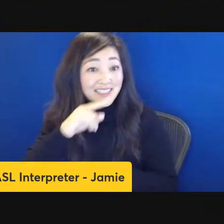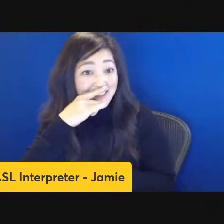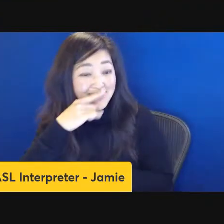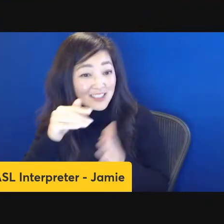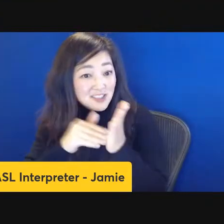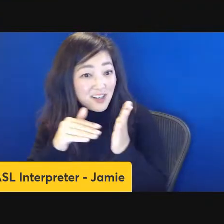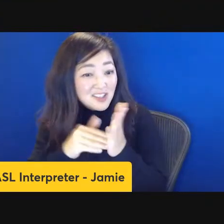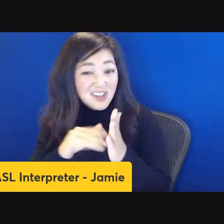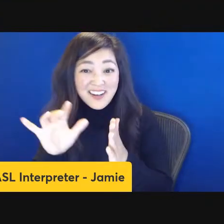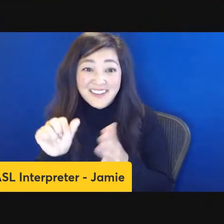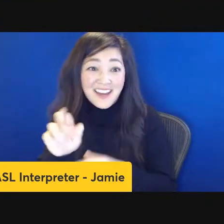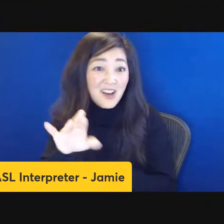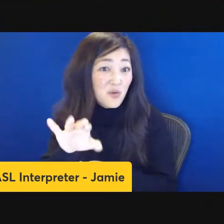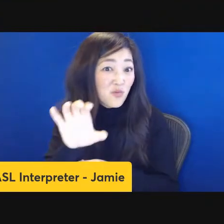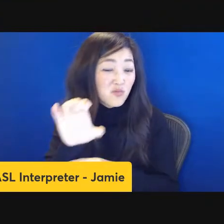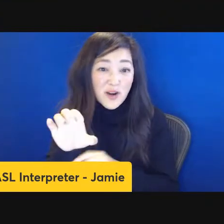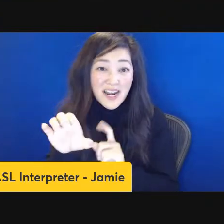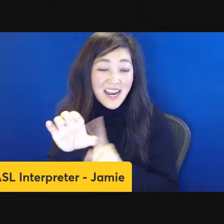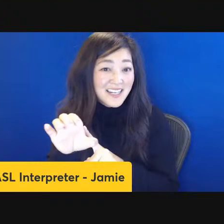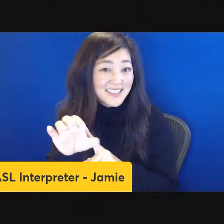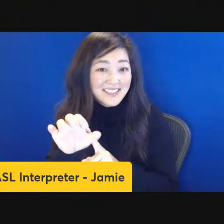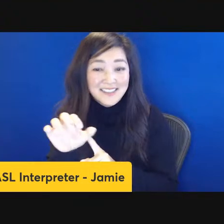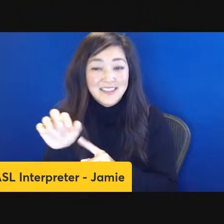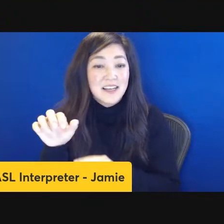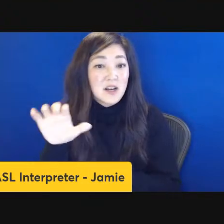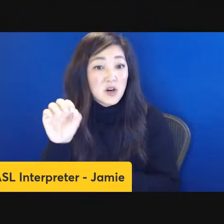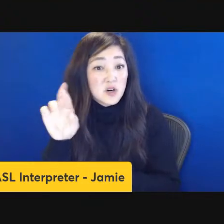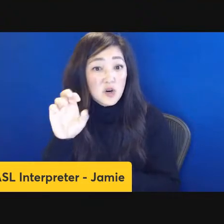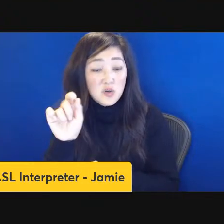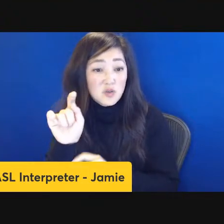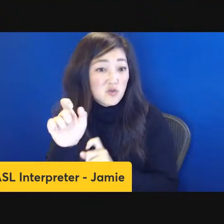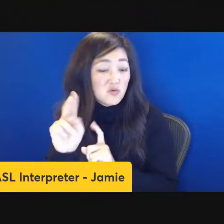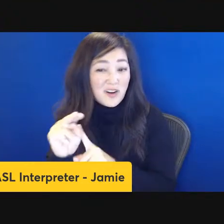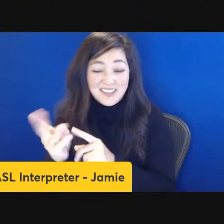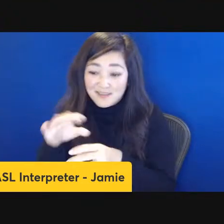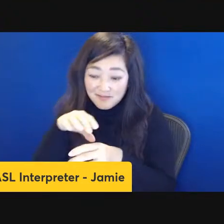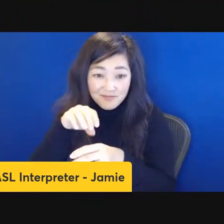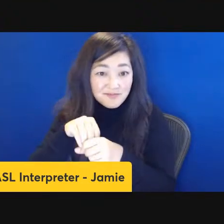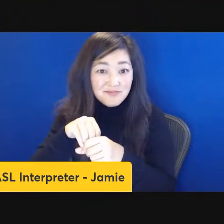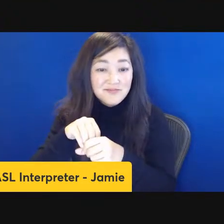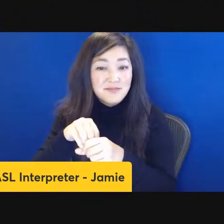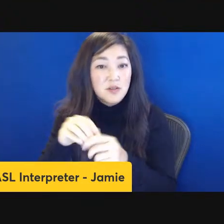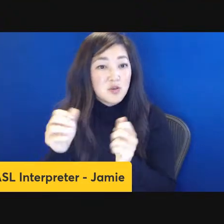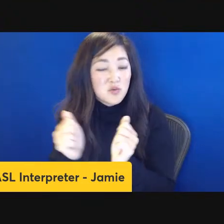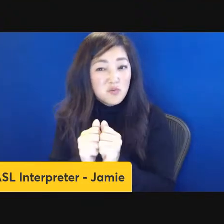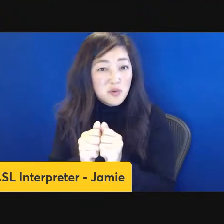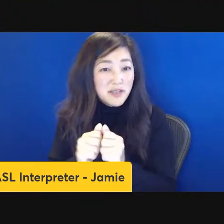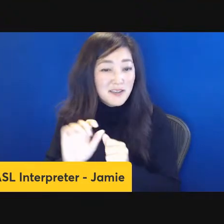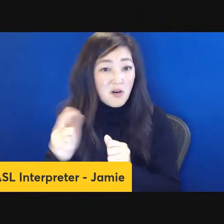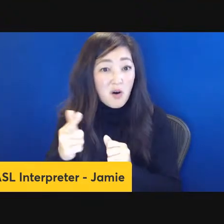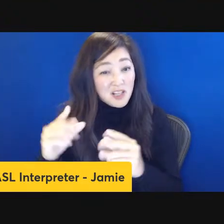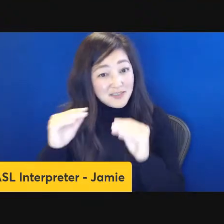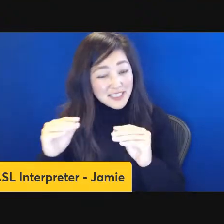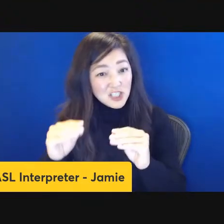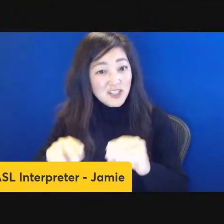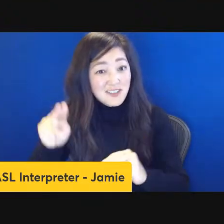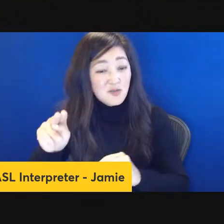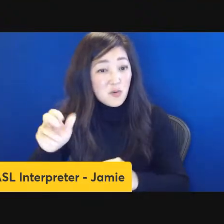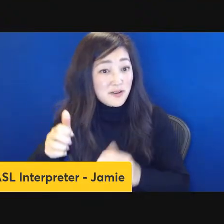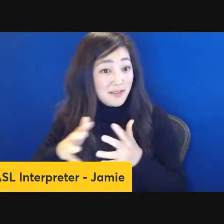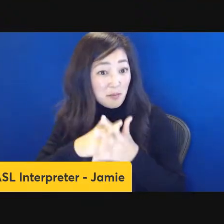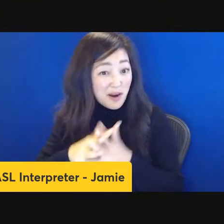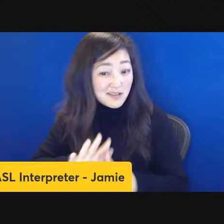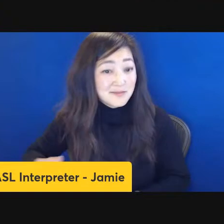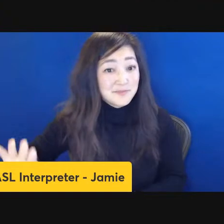race corrections are built into the Thoracic Society guidelines used across North America. A recent